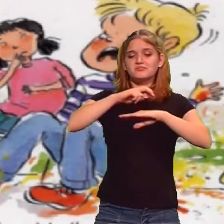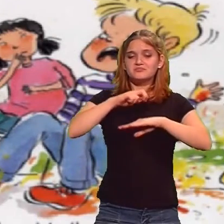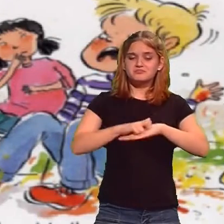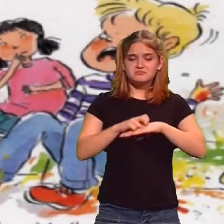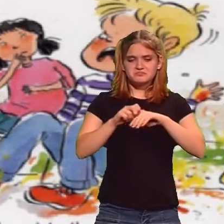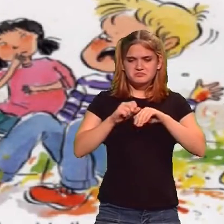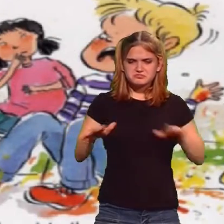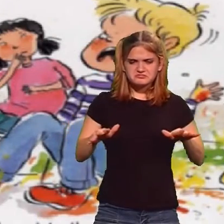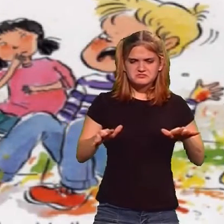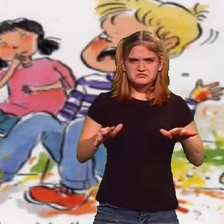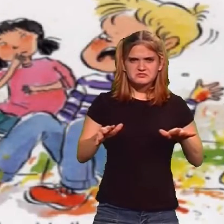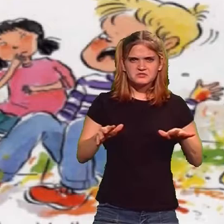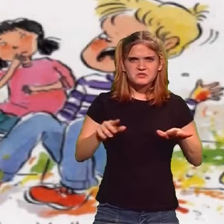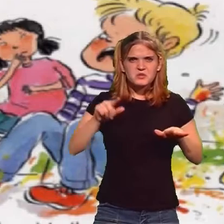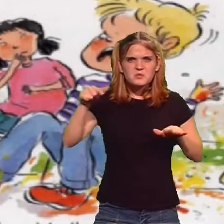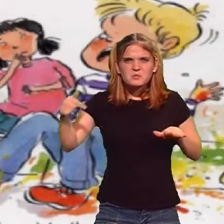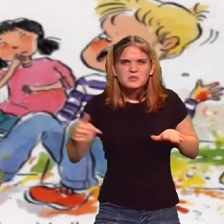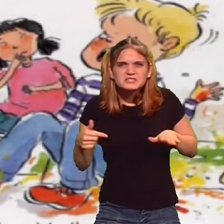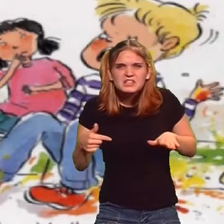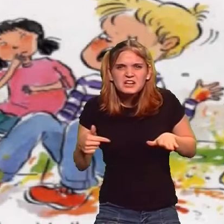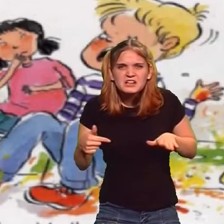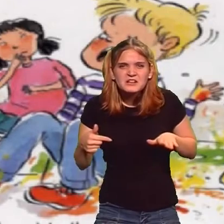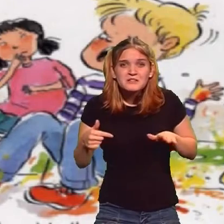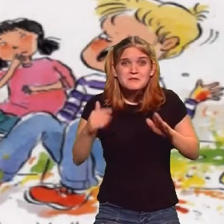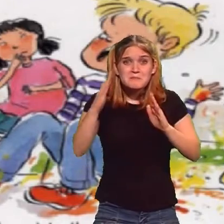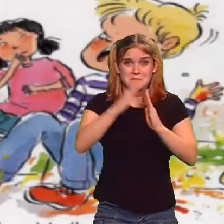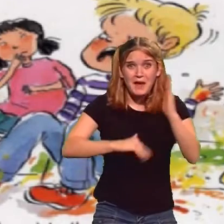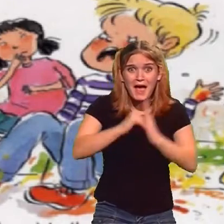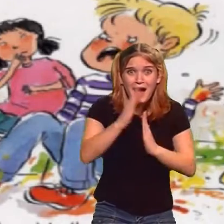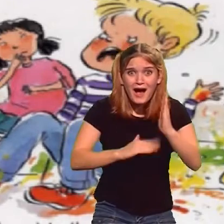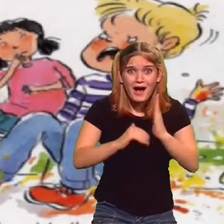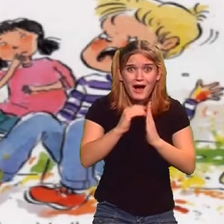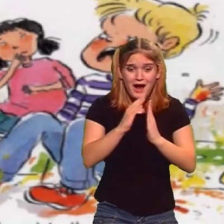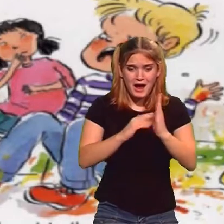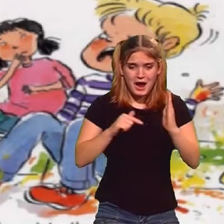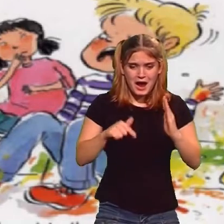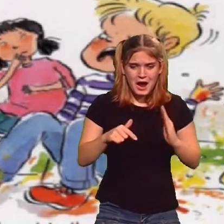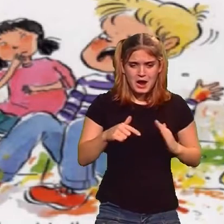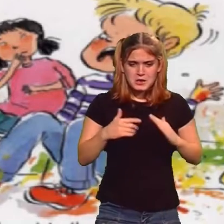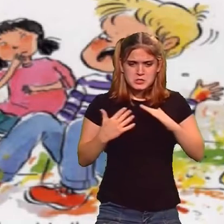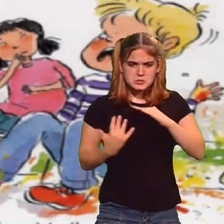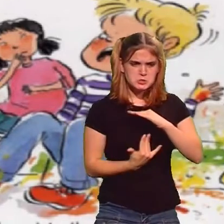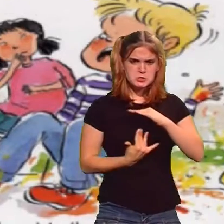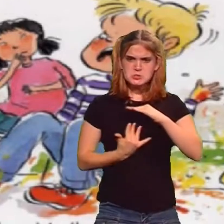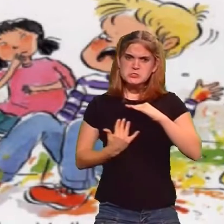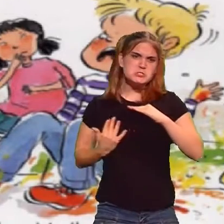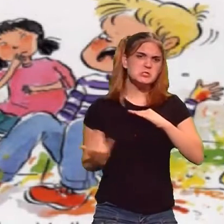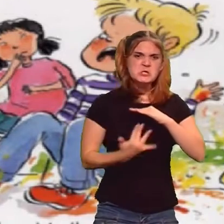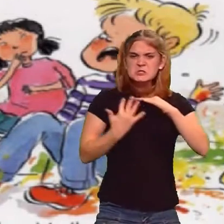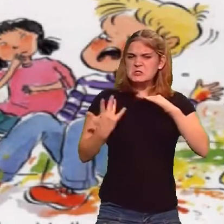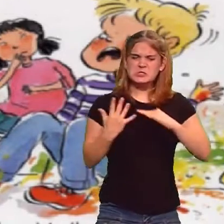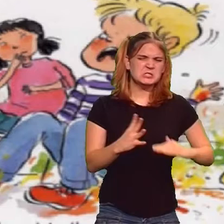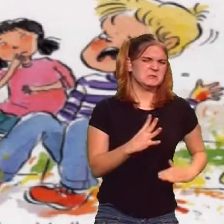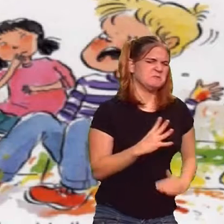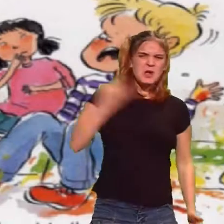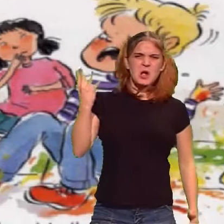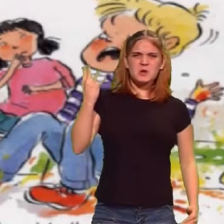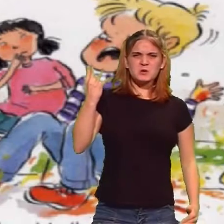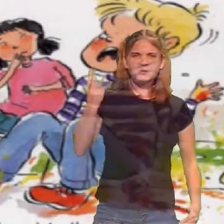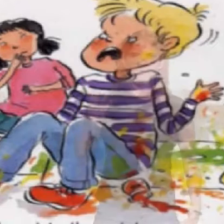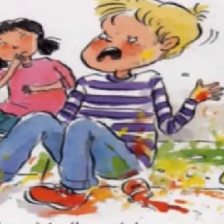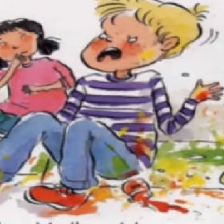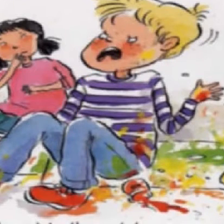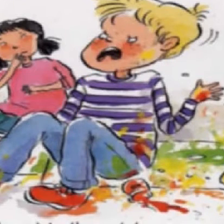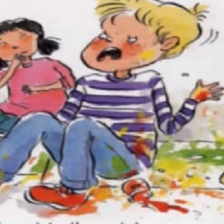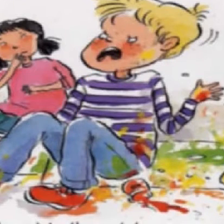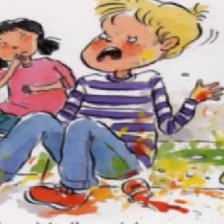Thomas walked along and said in some paint. And he was mad. He was